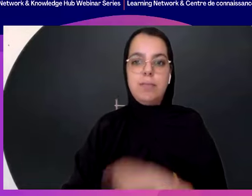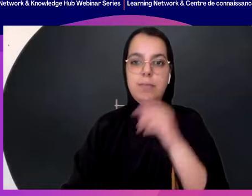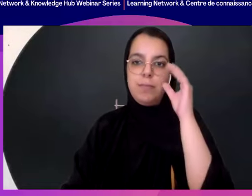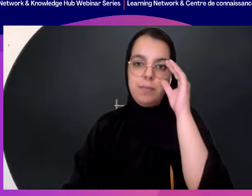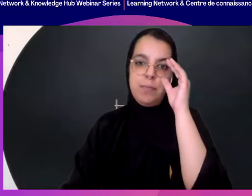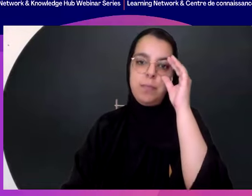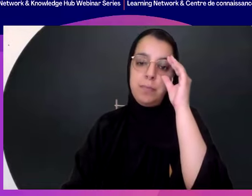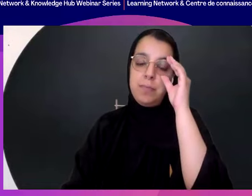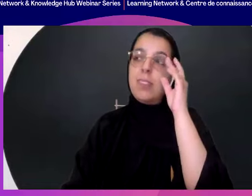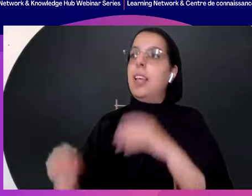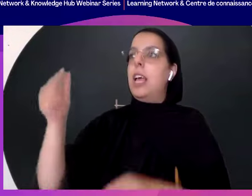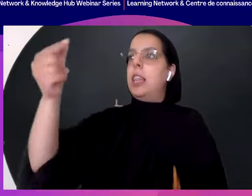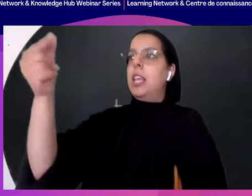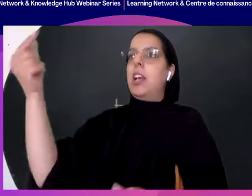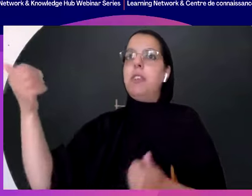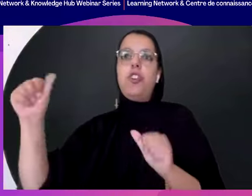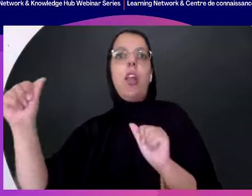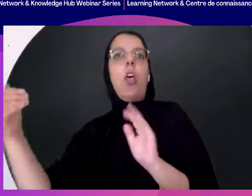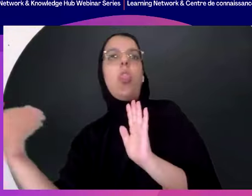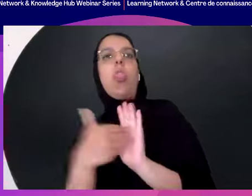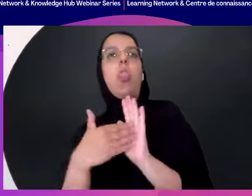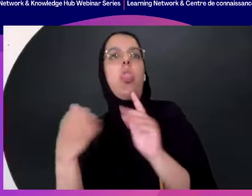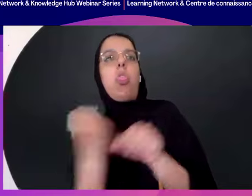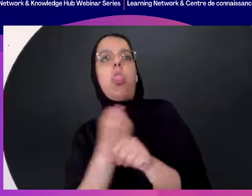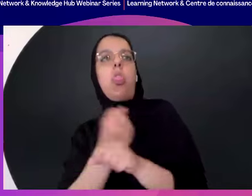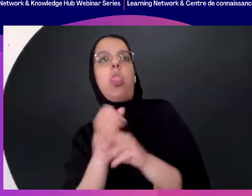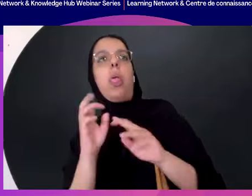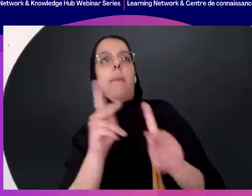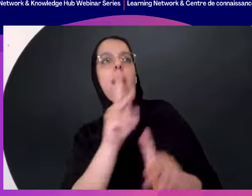trying to fight back in this human rights tribunal,